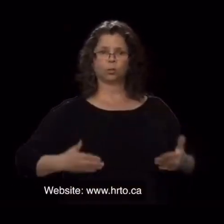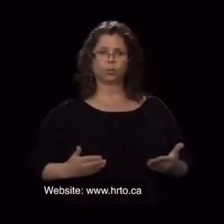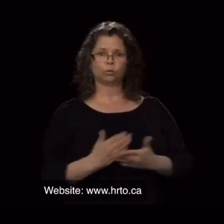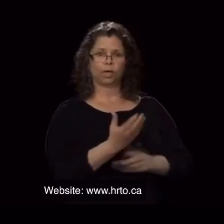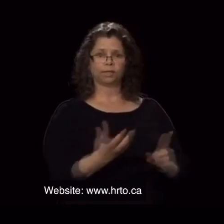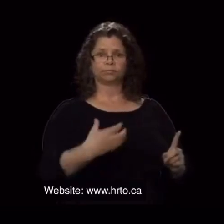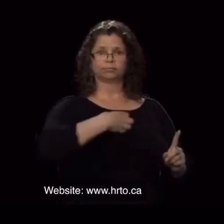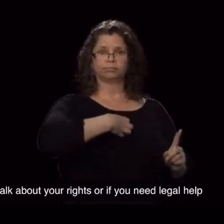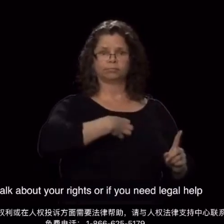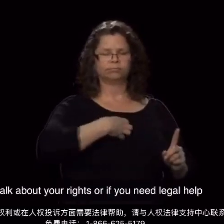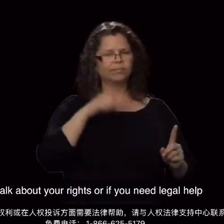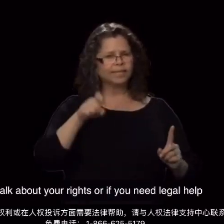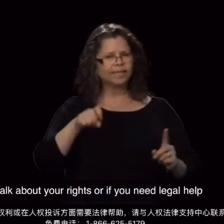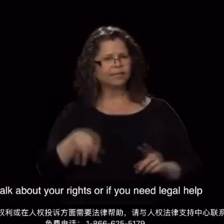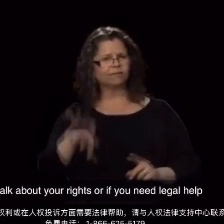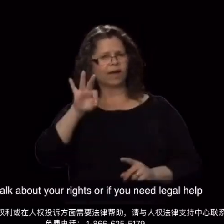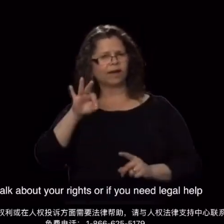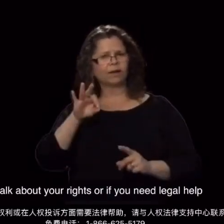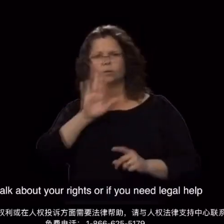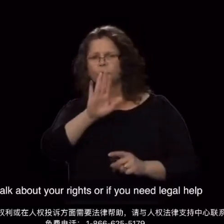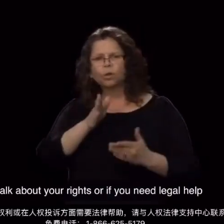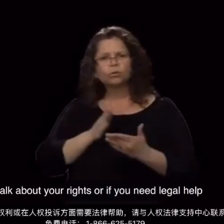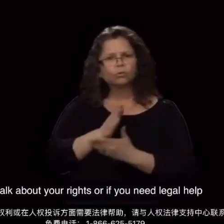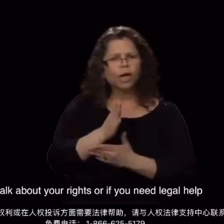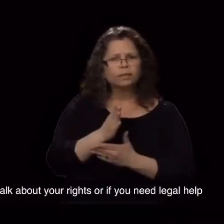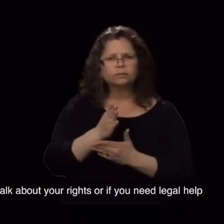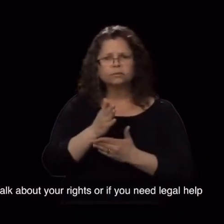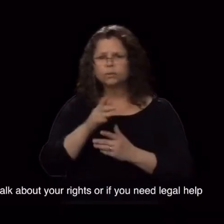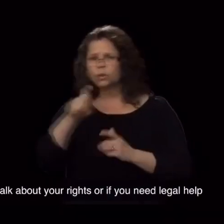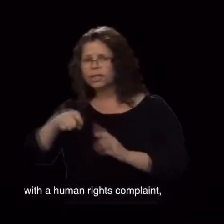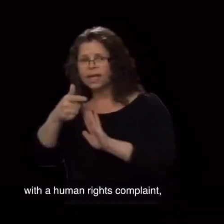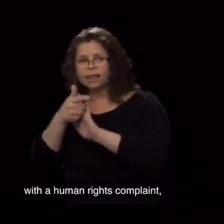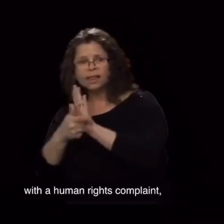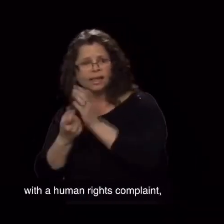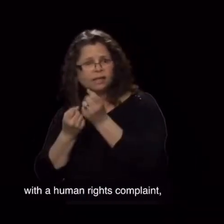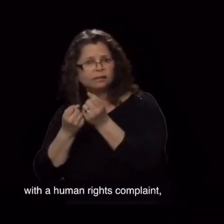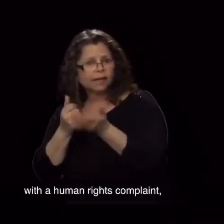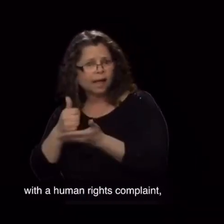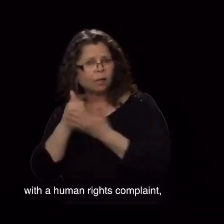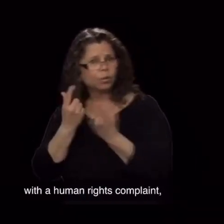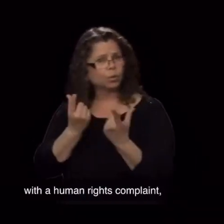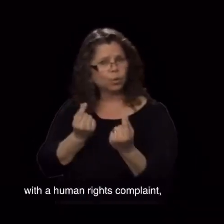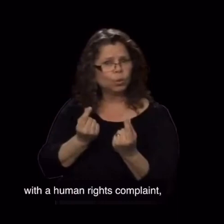To talk about your rights, or if you need legal help with a human rights complaint,